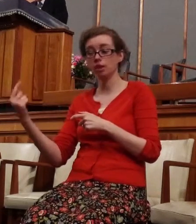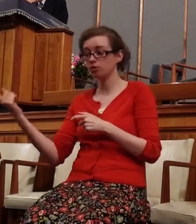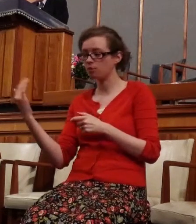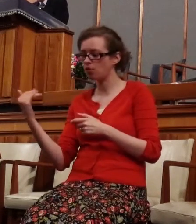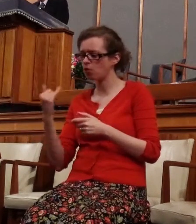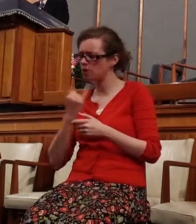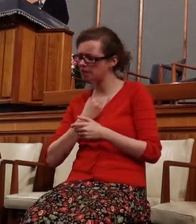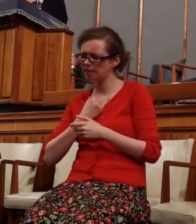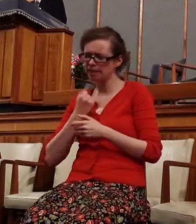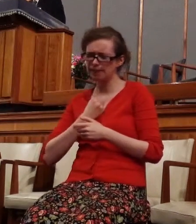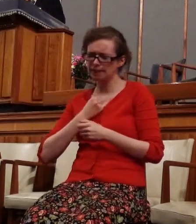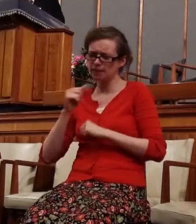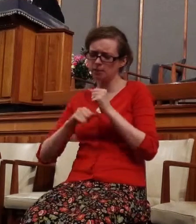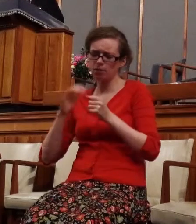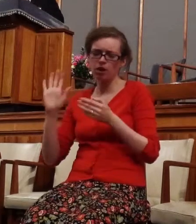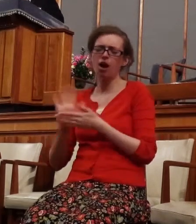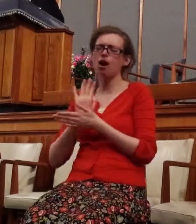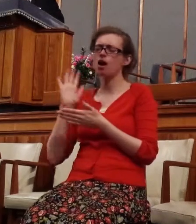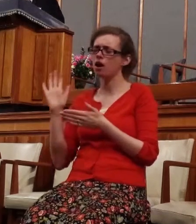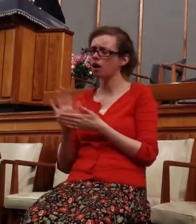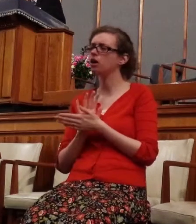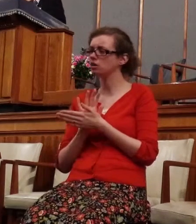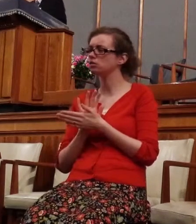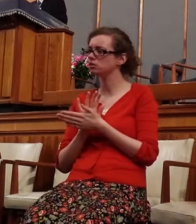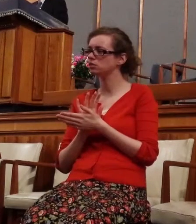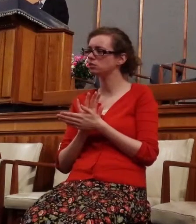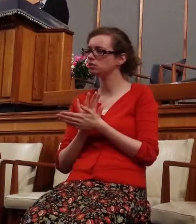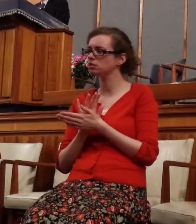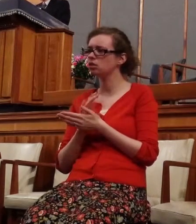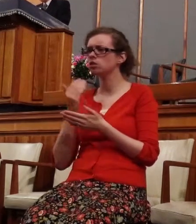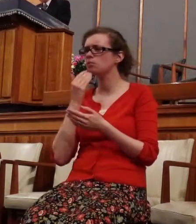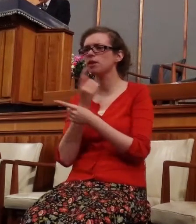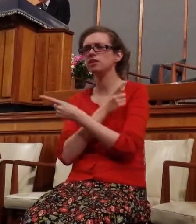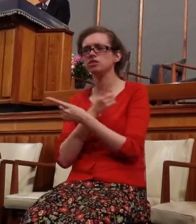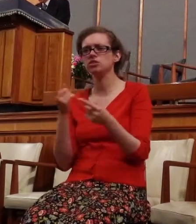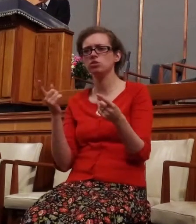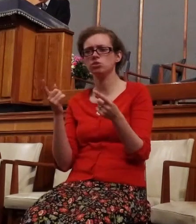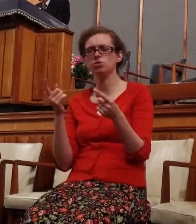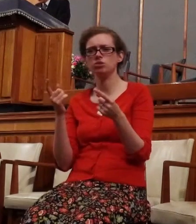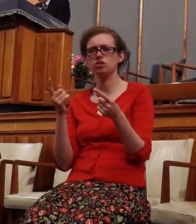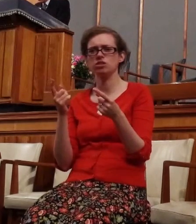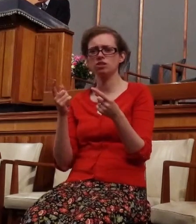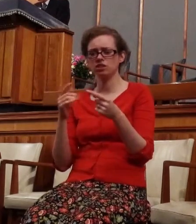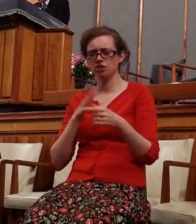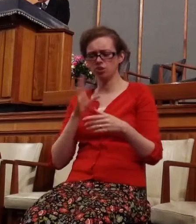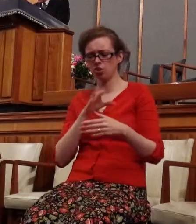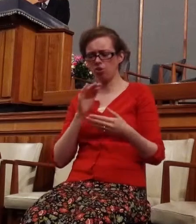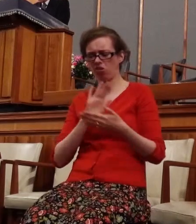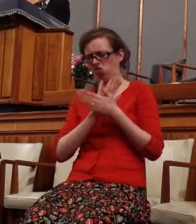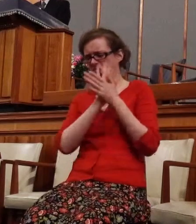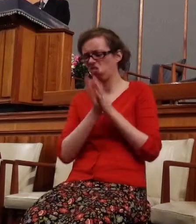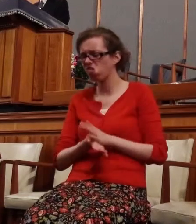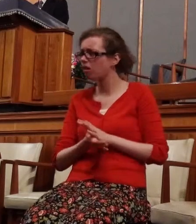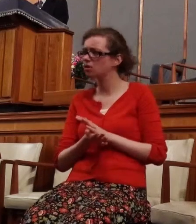and compassion. Don't harm yourself. Don't harm your soul. Don't self-destroy